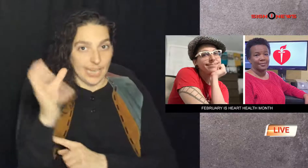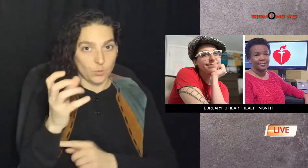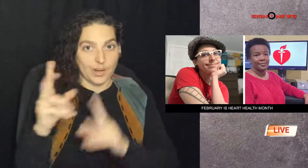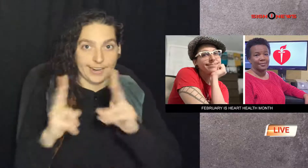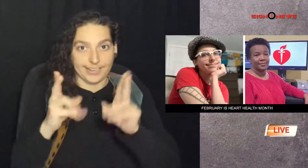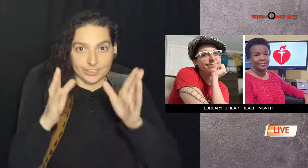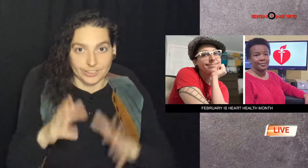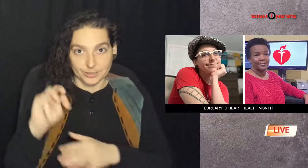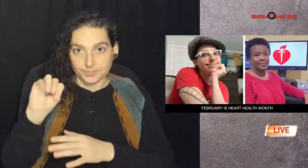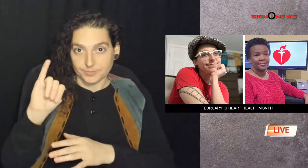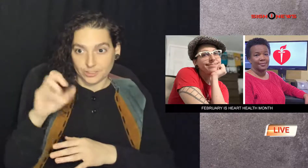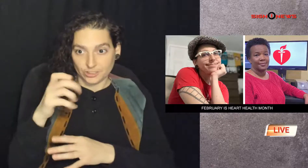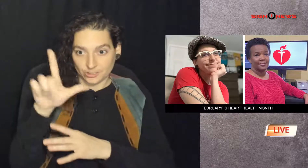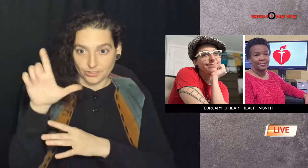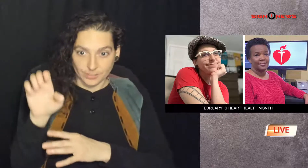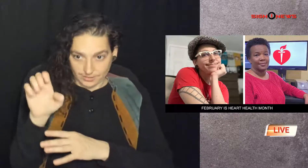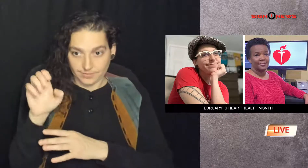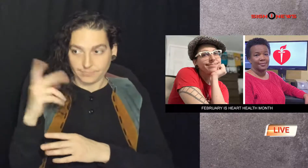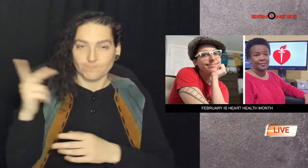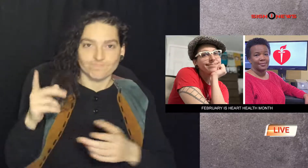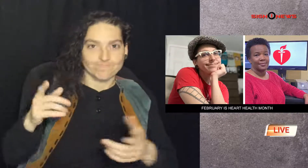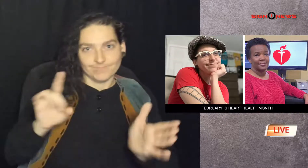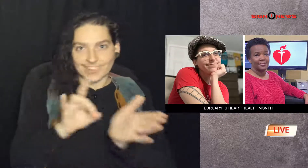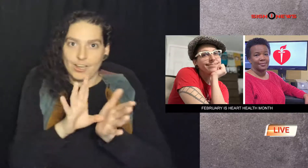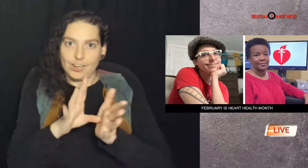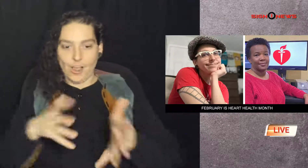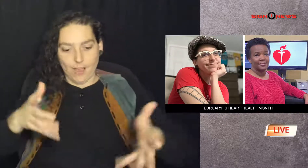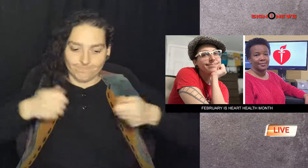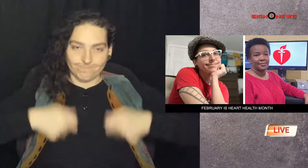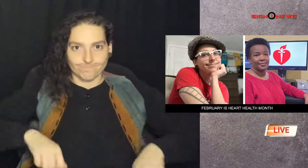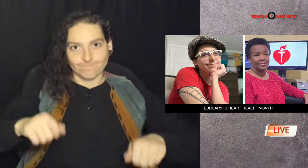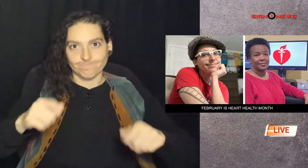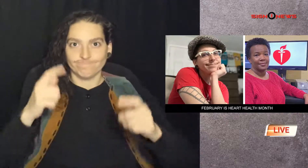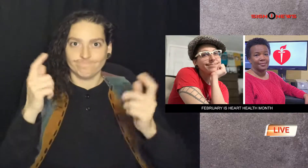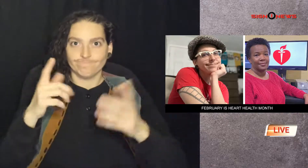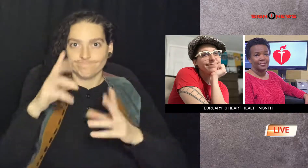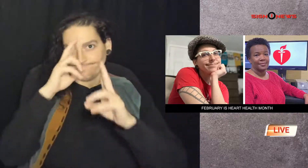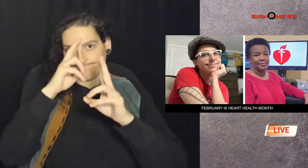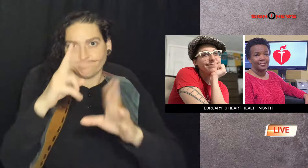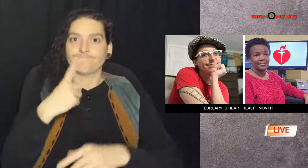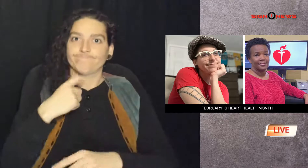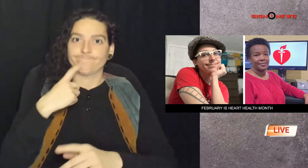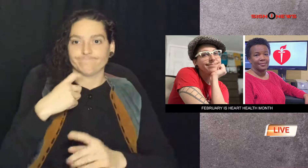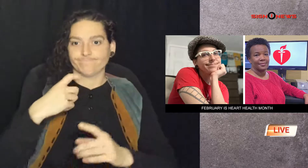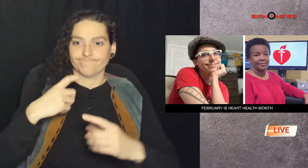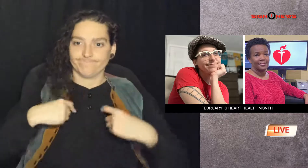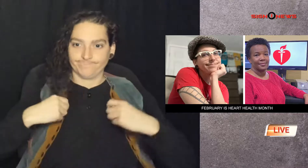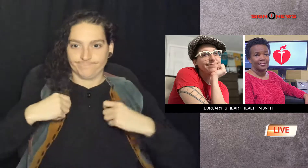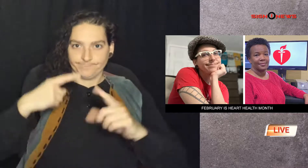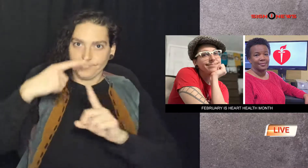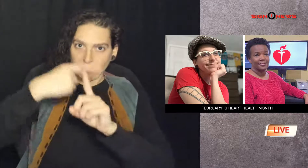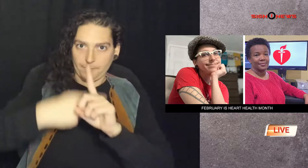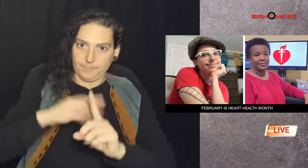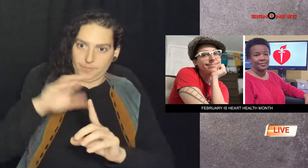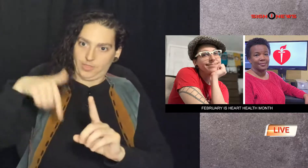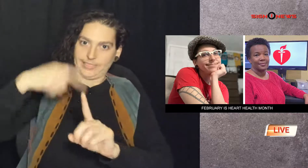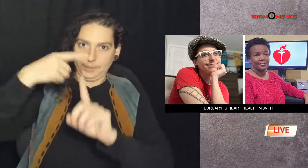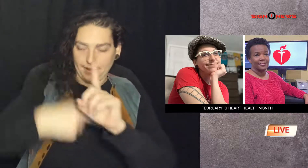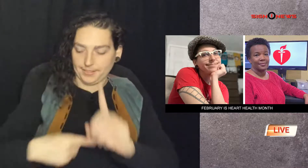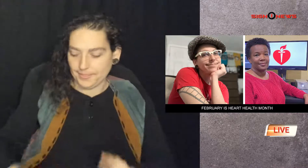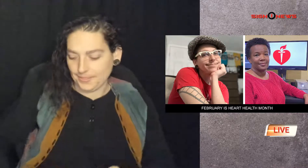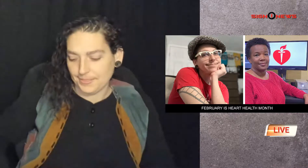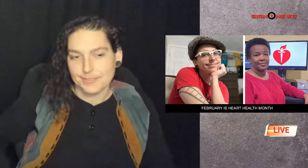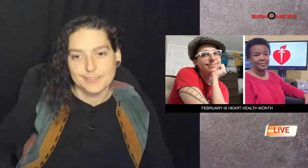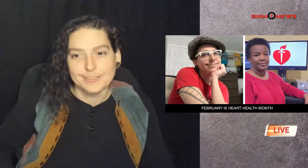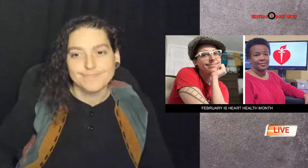That's me and Sign1News editor Michelle kicking off the month by wearing